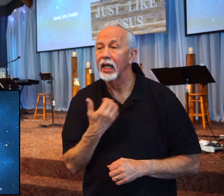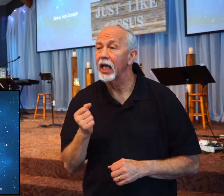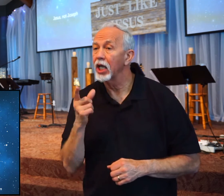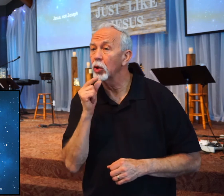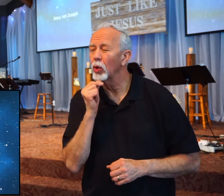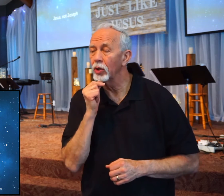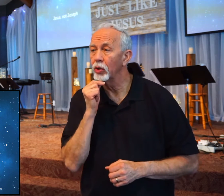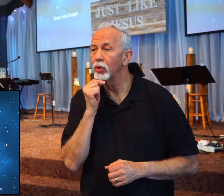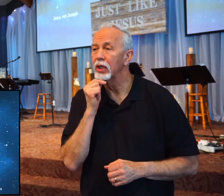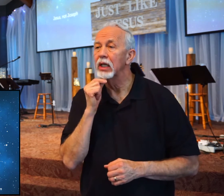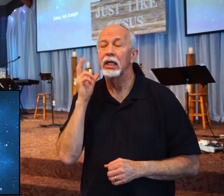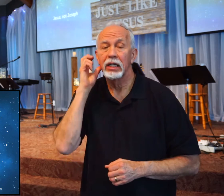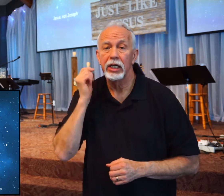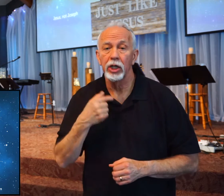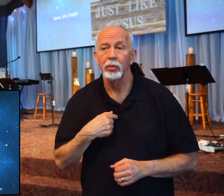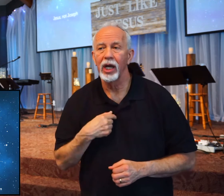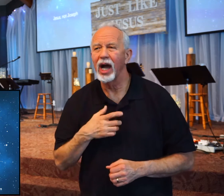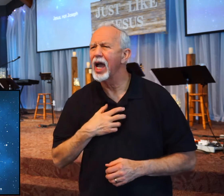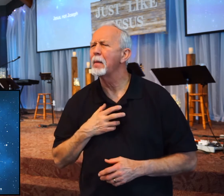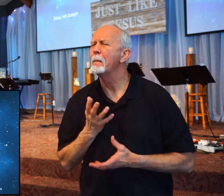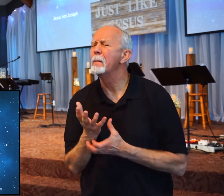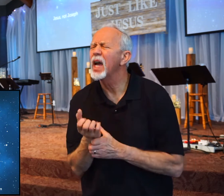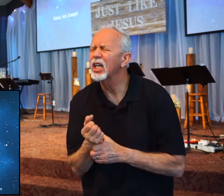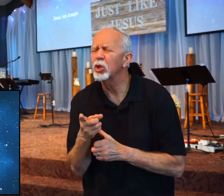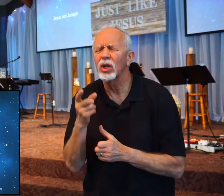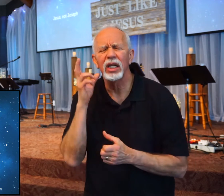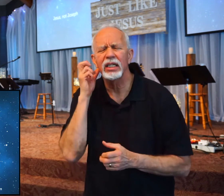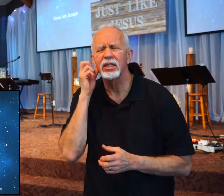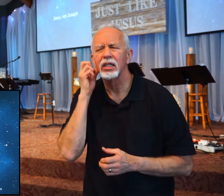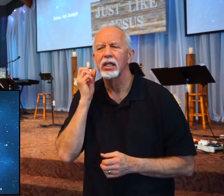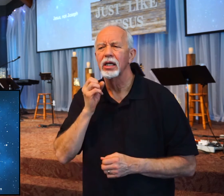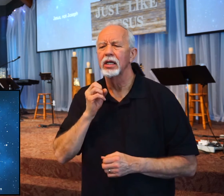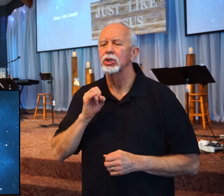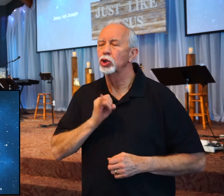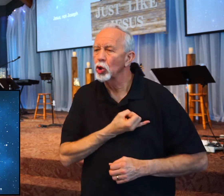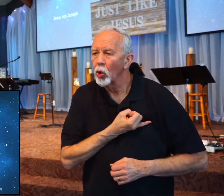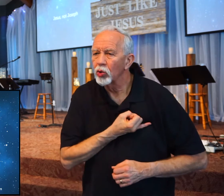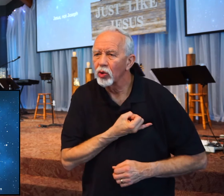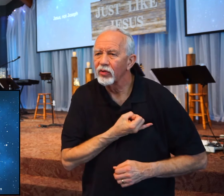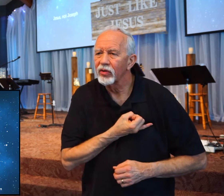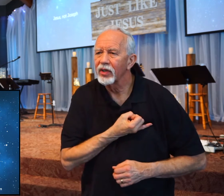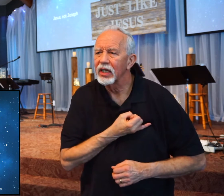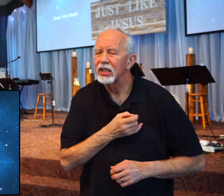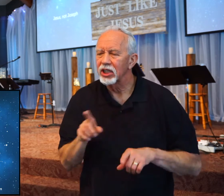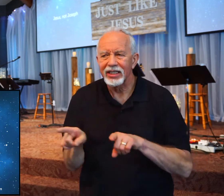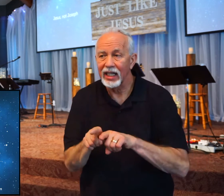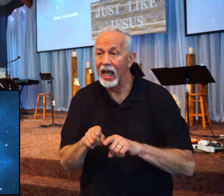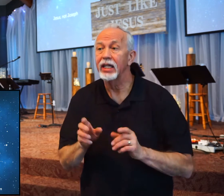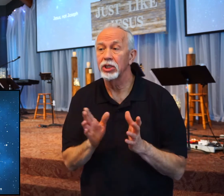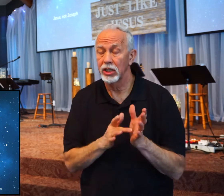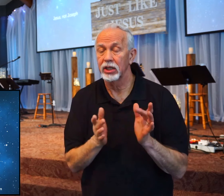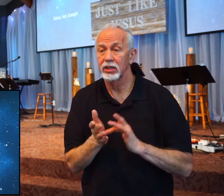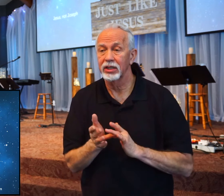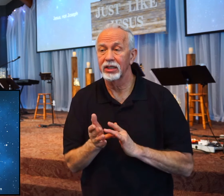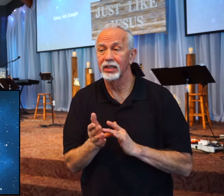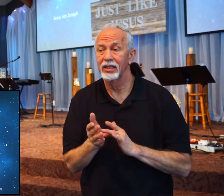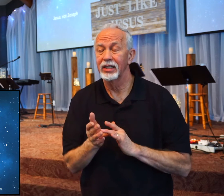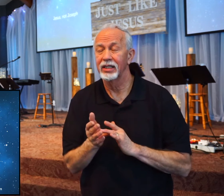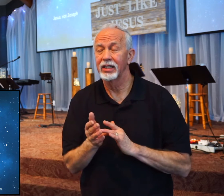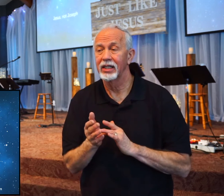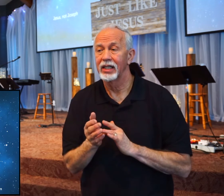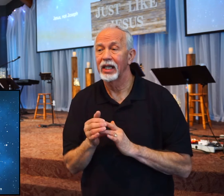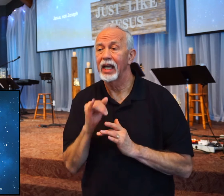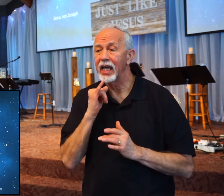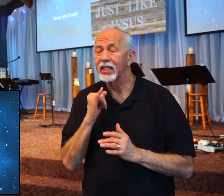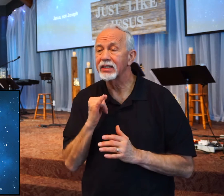Anyone within the sound of my voice, I beg you to listen. Joseph, just like Jesus, is